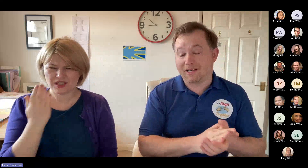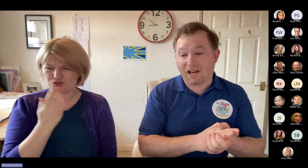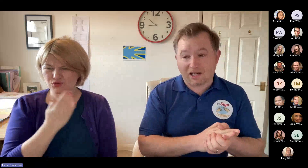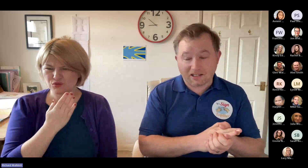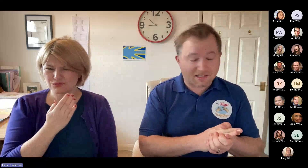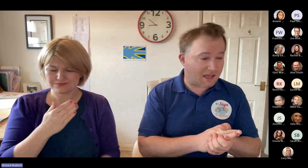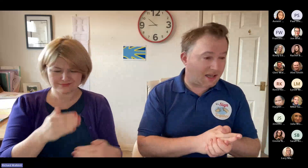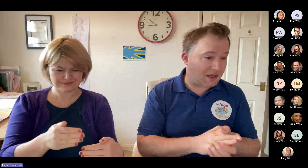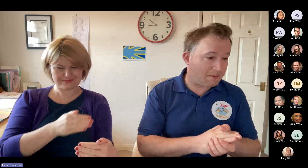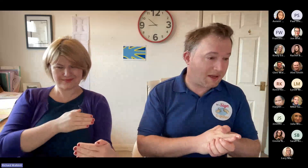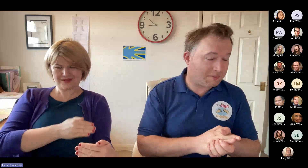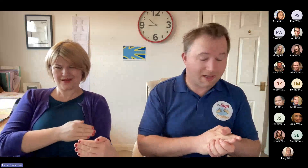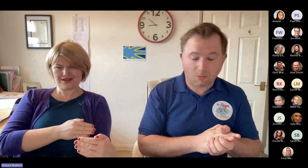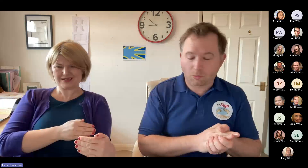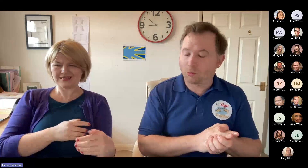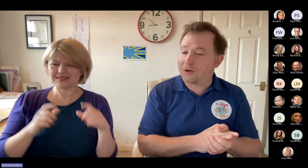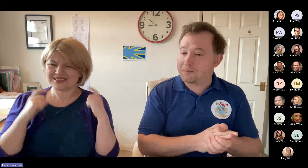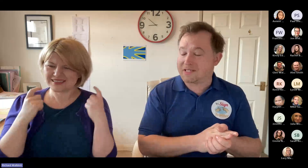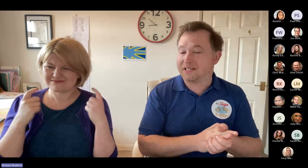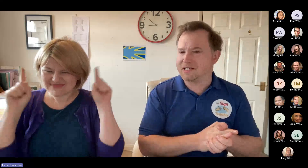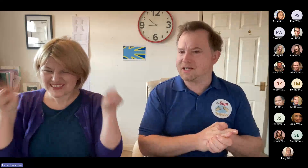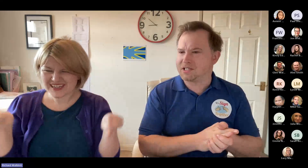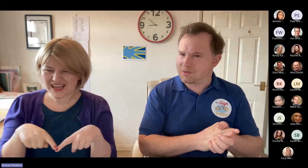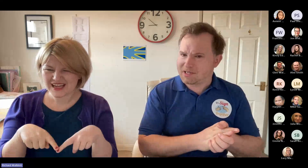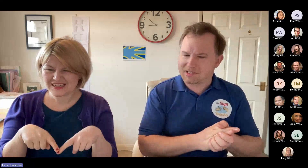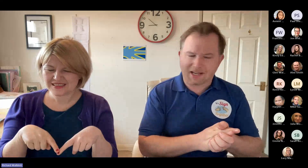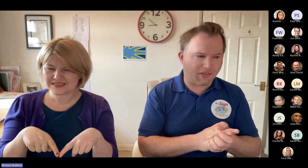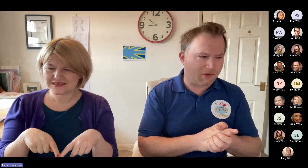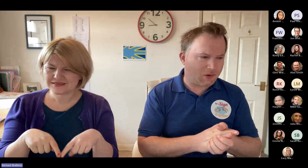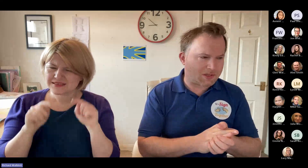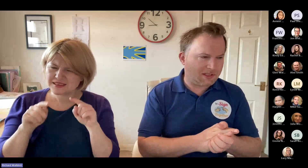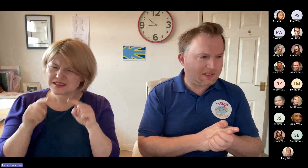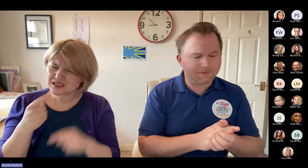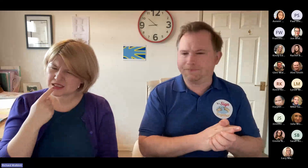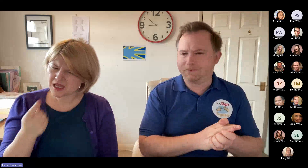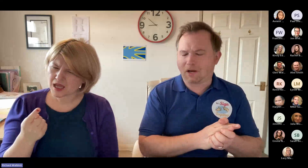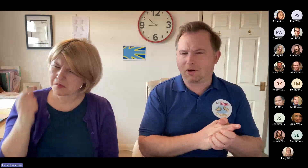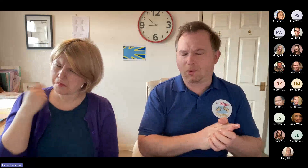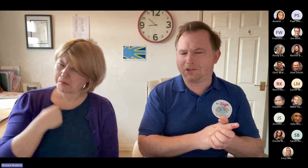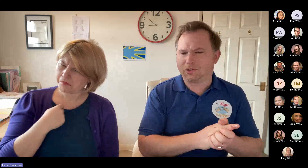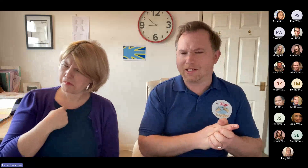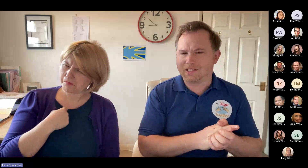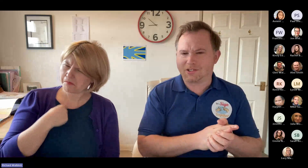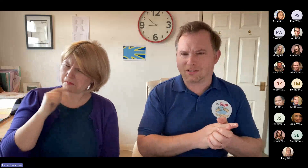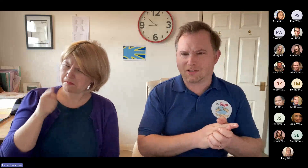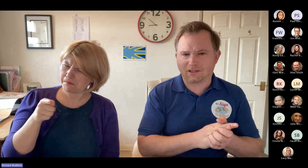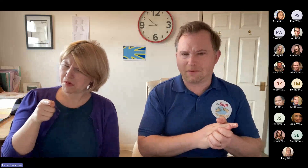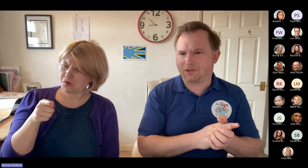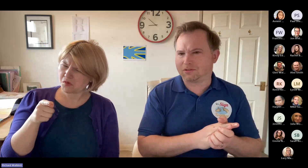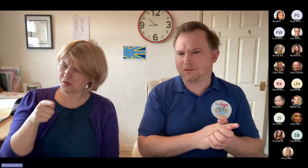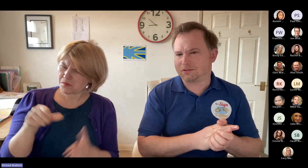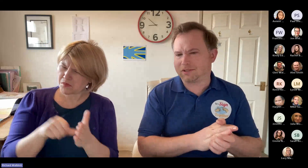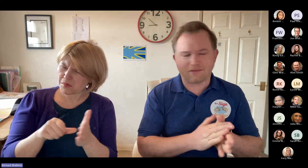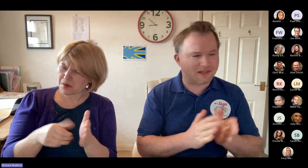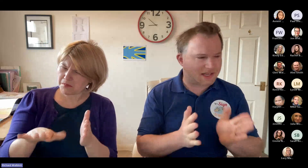in class, and my one particular teacher noticed and thought, I'm not quite sure this is just him not giving